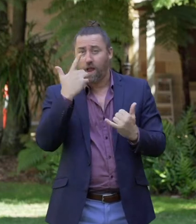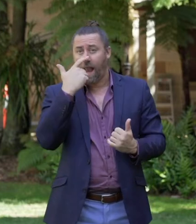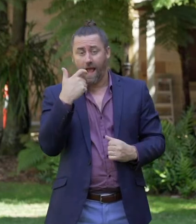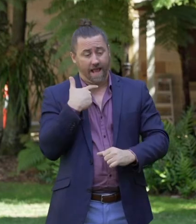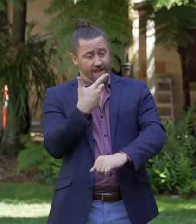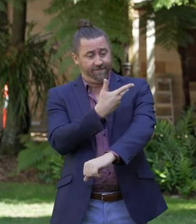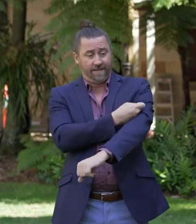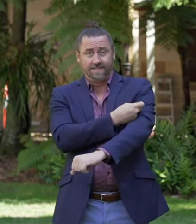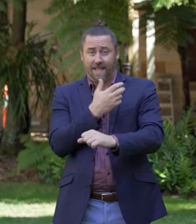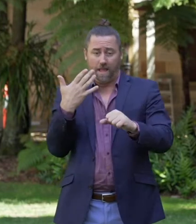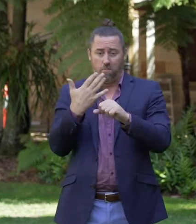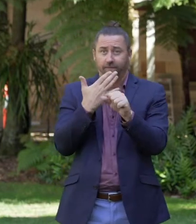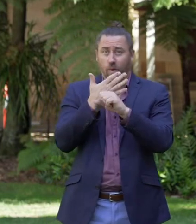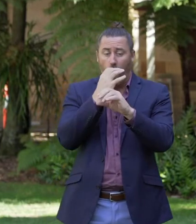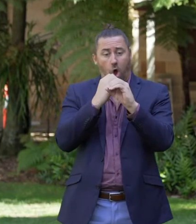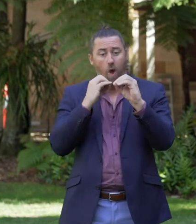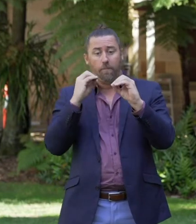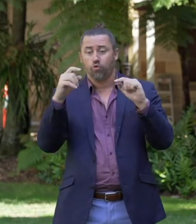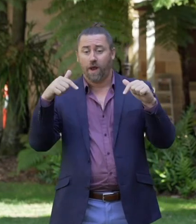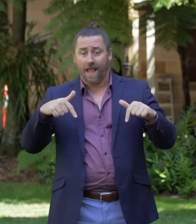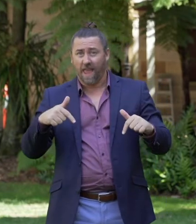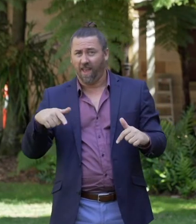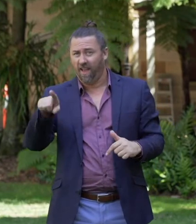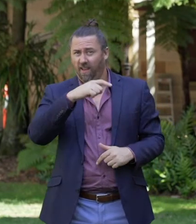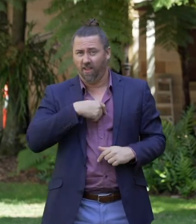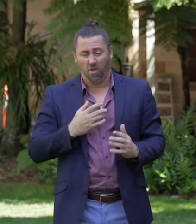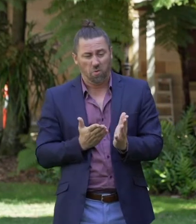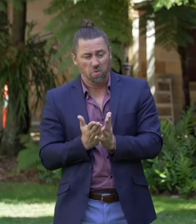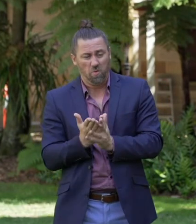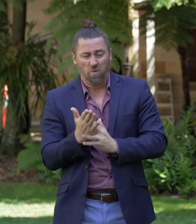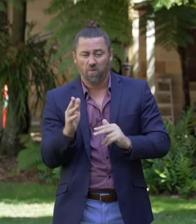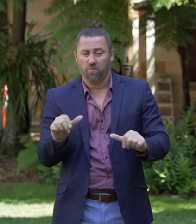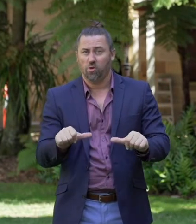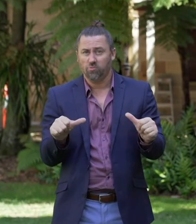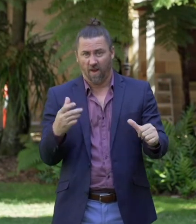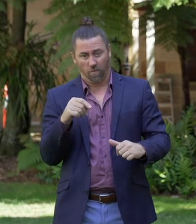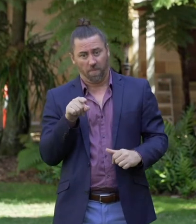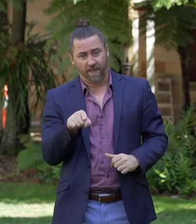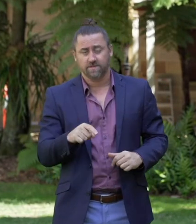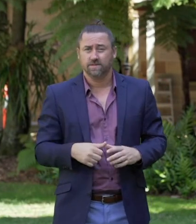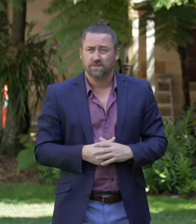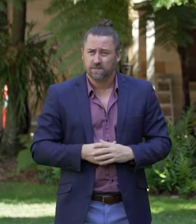meant that Queensland has coped well with this wave of the pandemic.